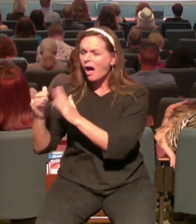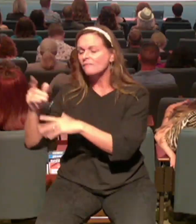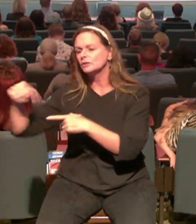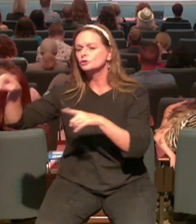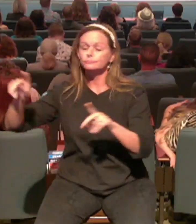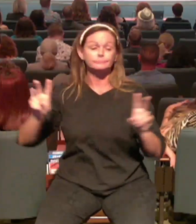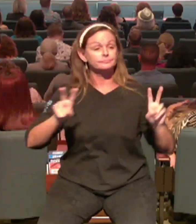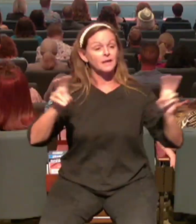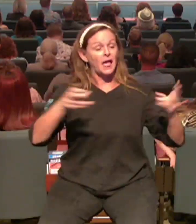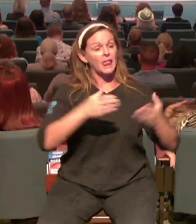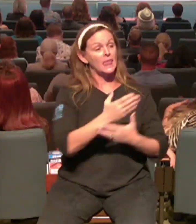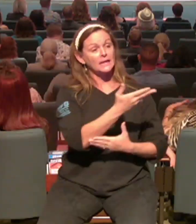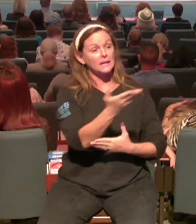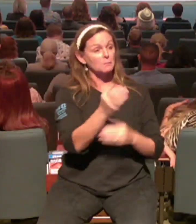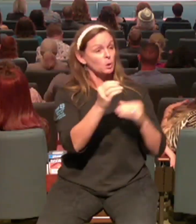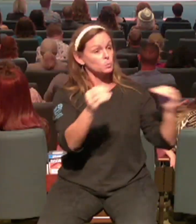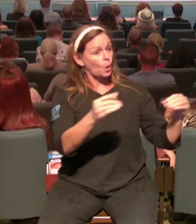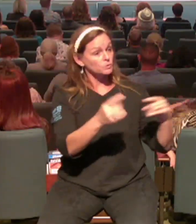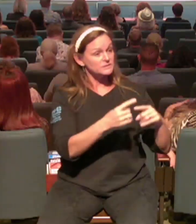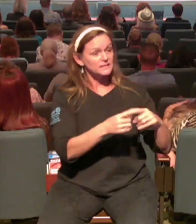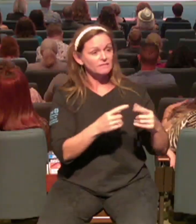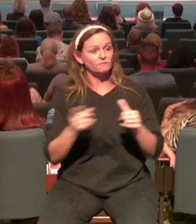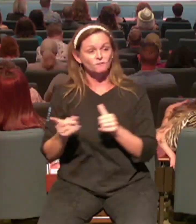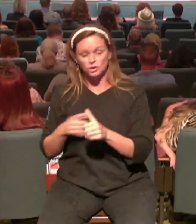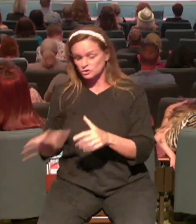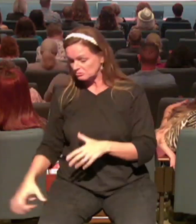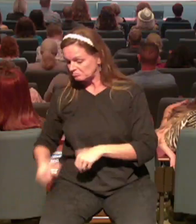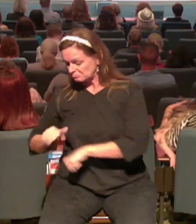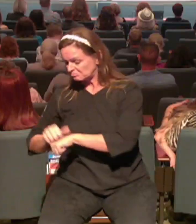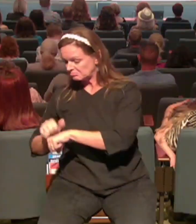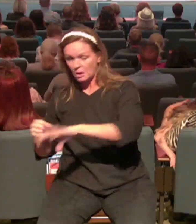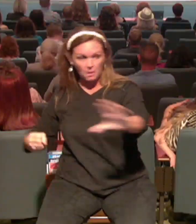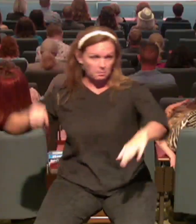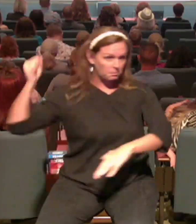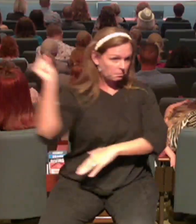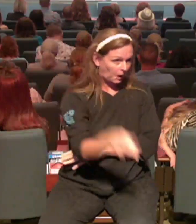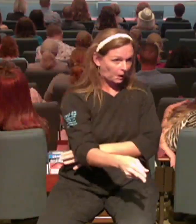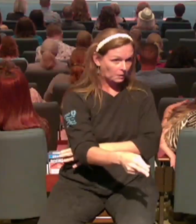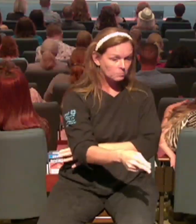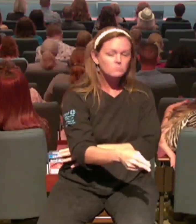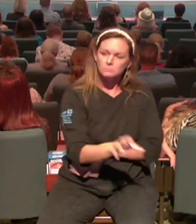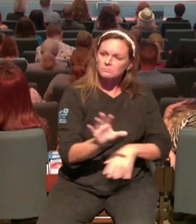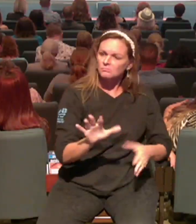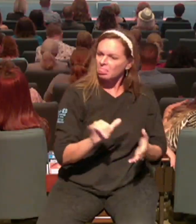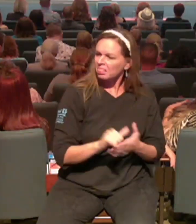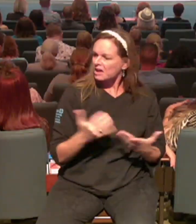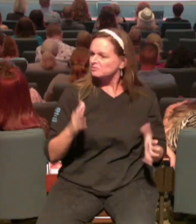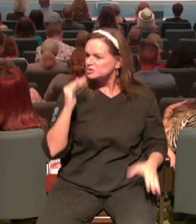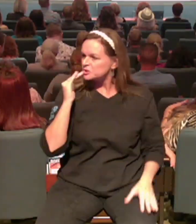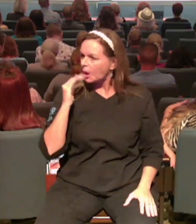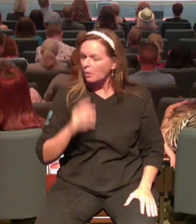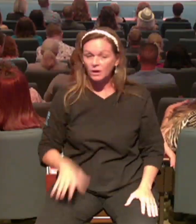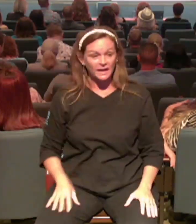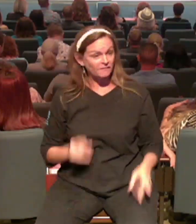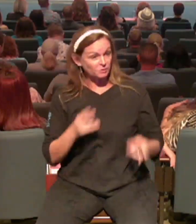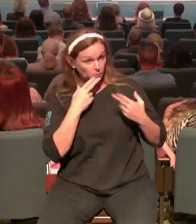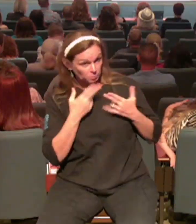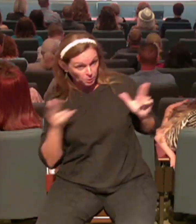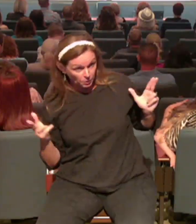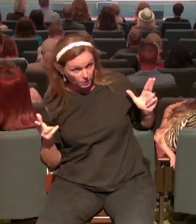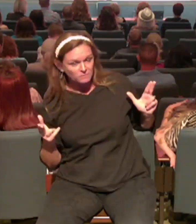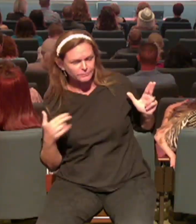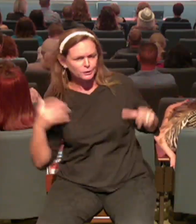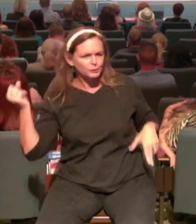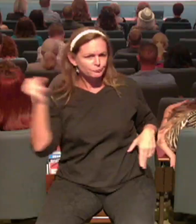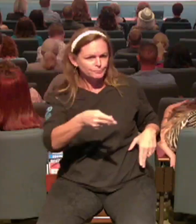says, let him who is without sin cast the first stone. You've heard that? Even if you haven't come to church, you probably heard somebody say something like that, right? It's also one of the most misunderstood